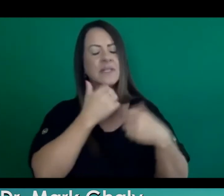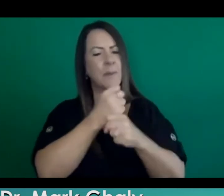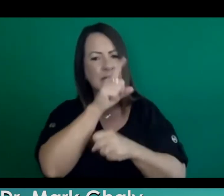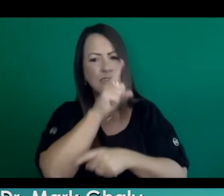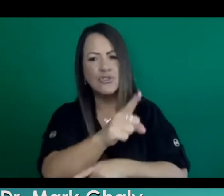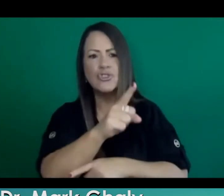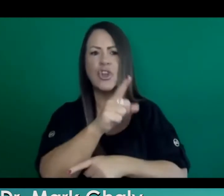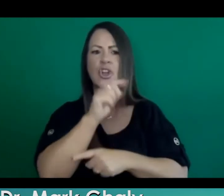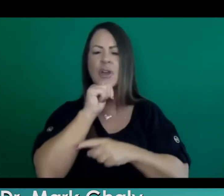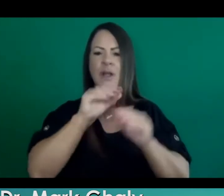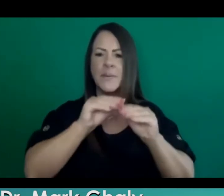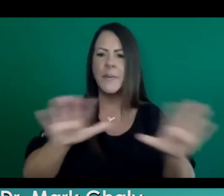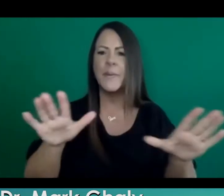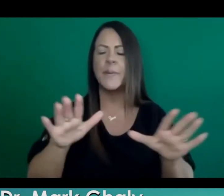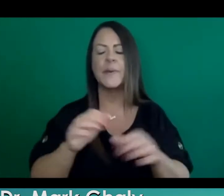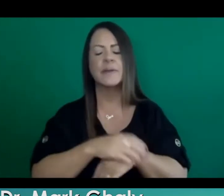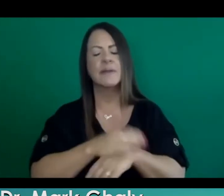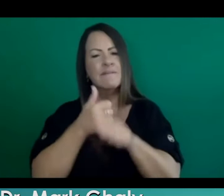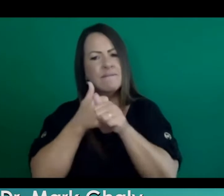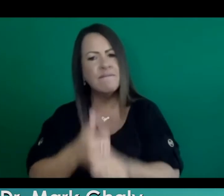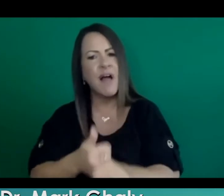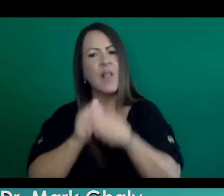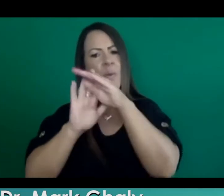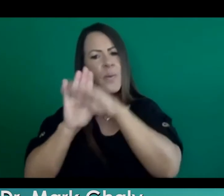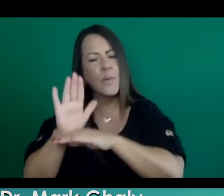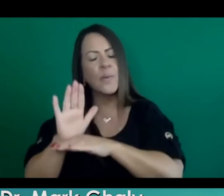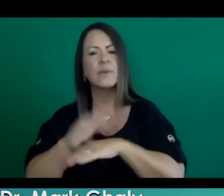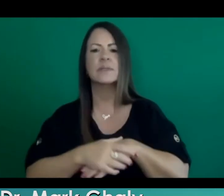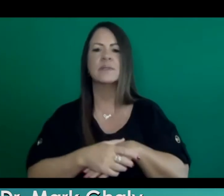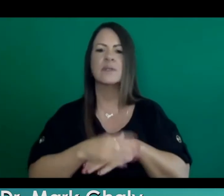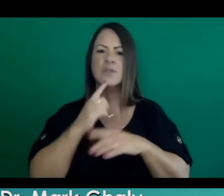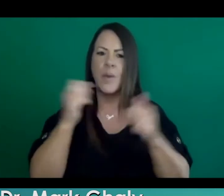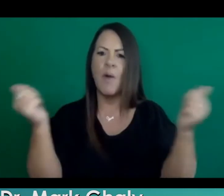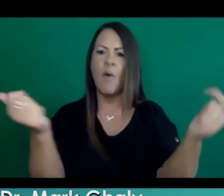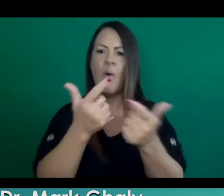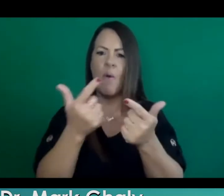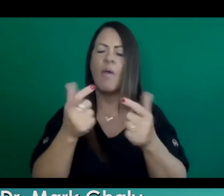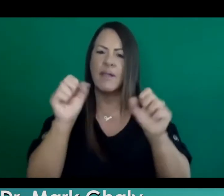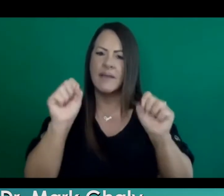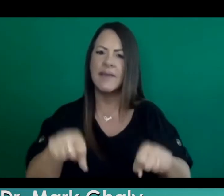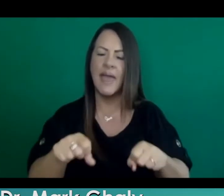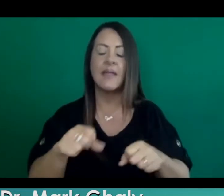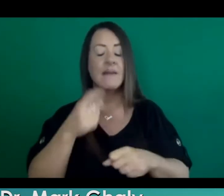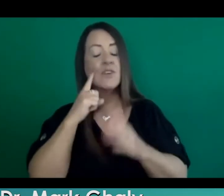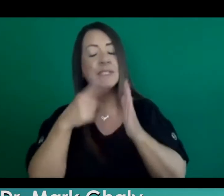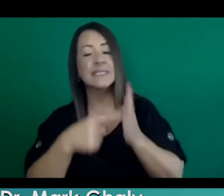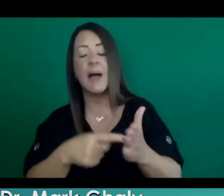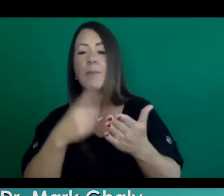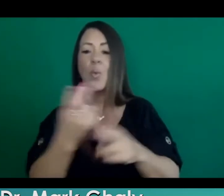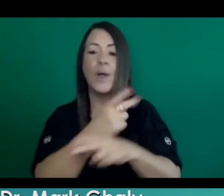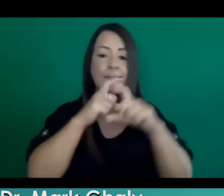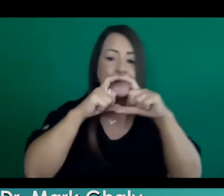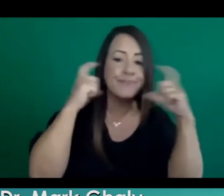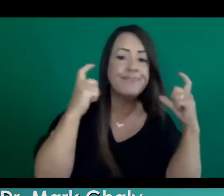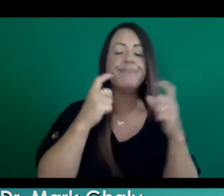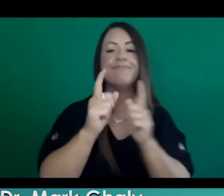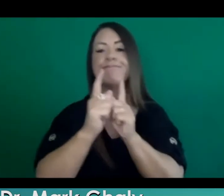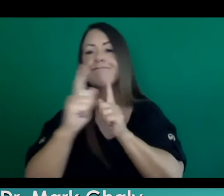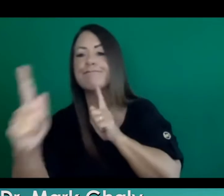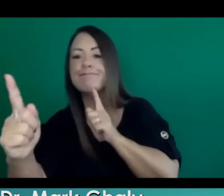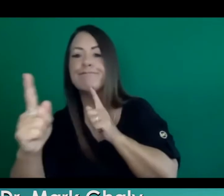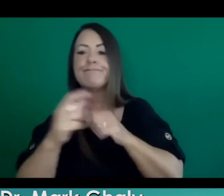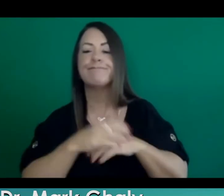amount of good we can do by choosing things like wear our masks, stay physically distanced when